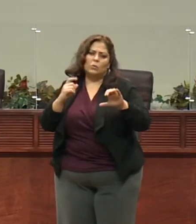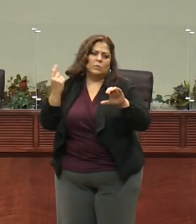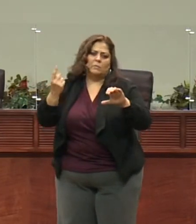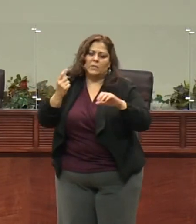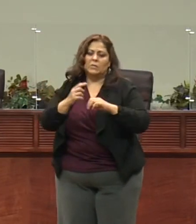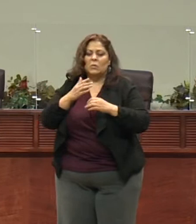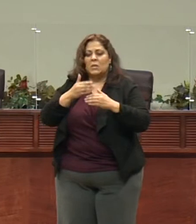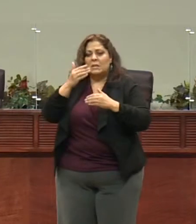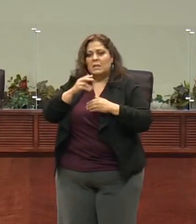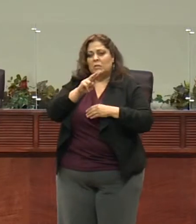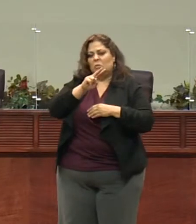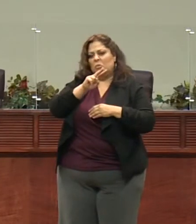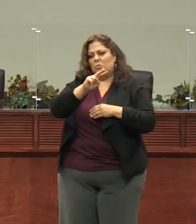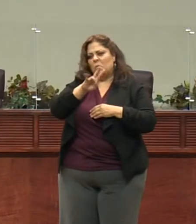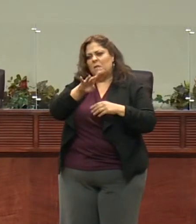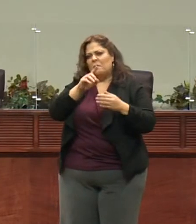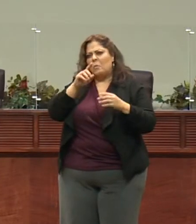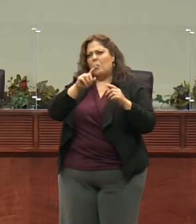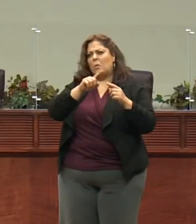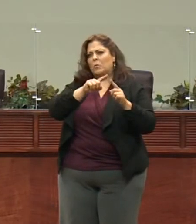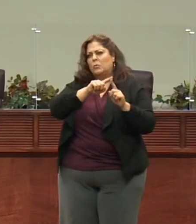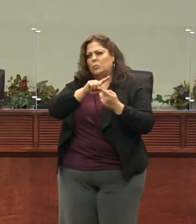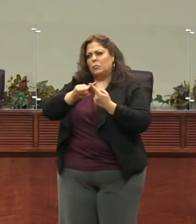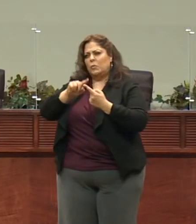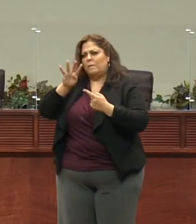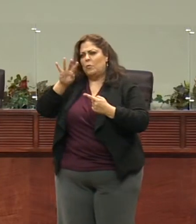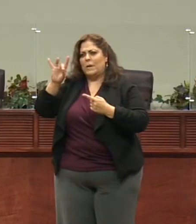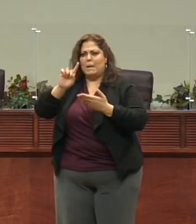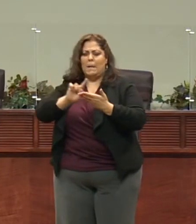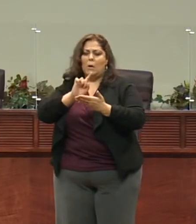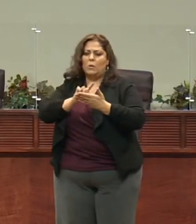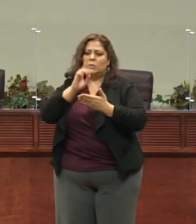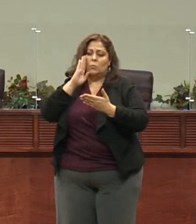any decisions that I would make in that regard.